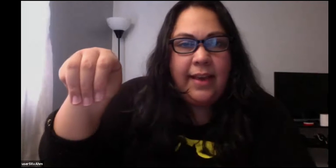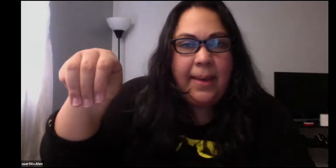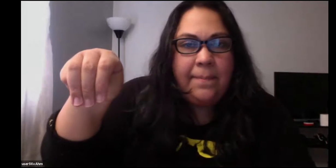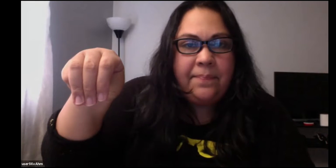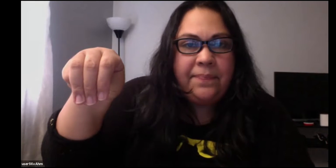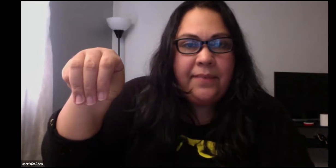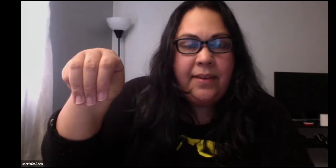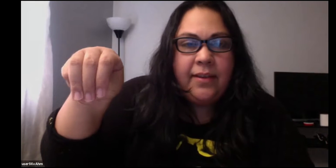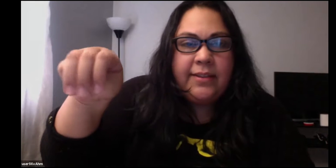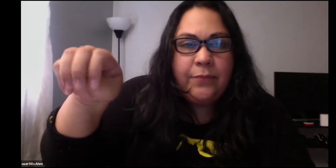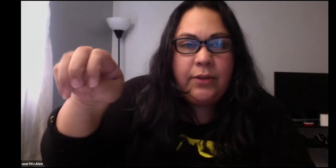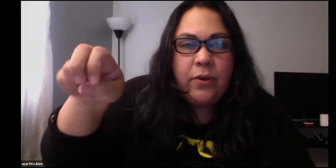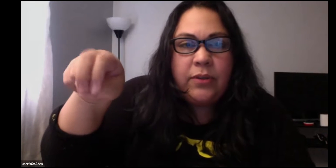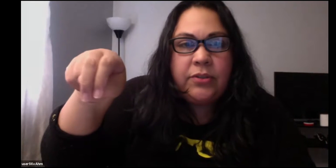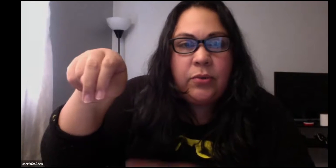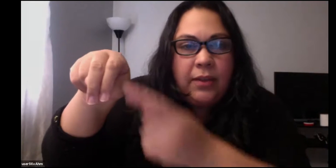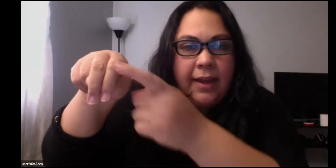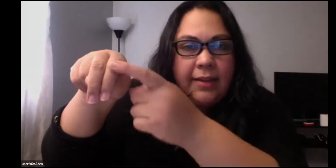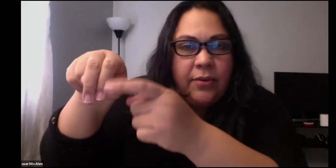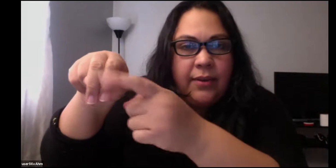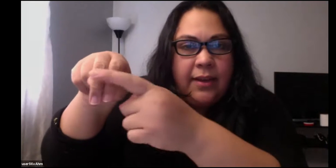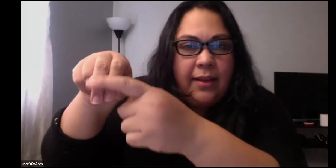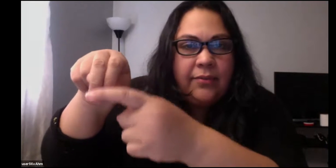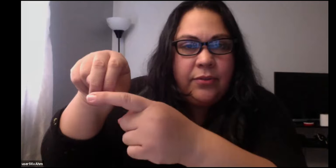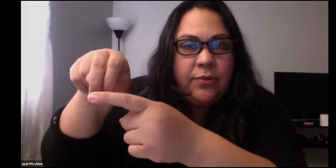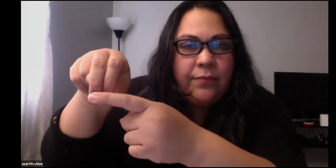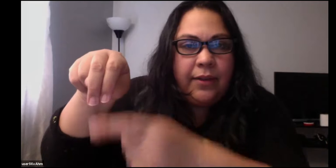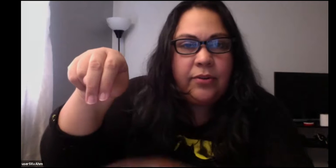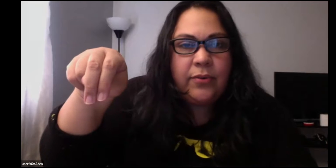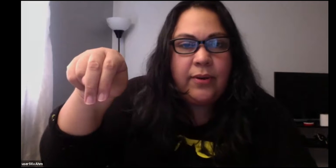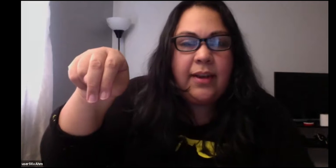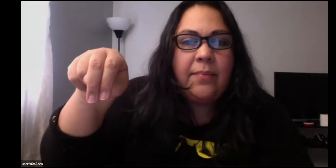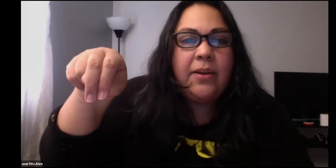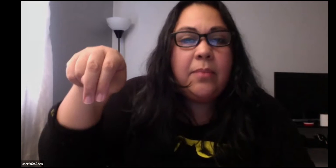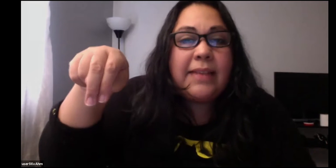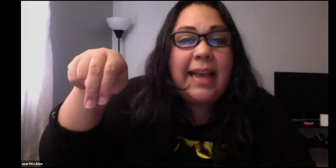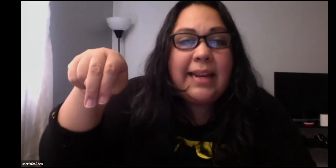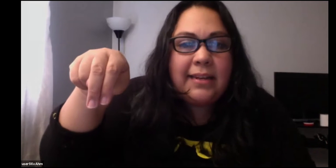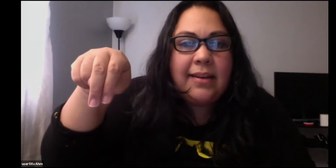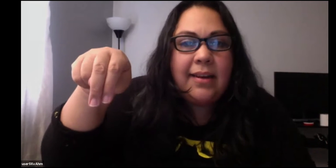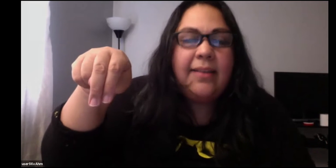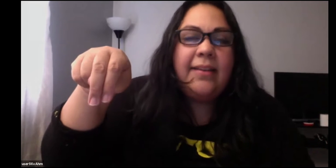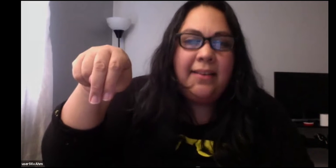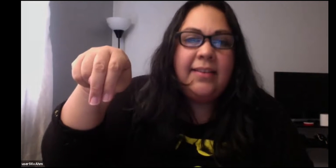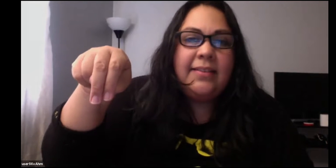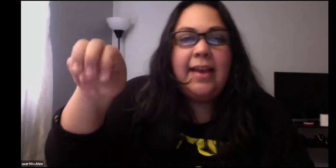M? Because if we do it with 2 lines going down, the 2 fingers going down, it becomes N. See,